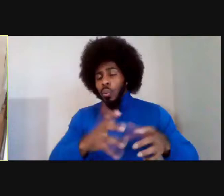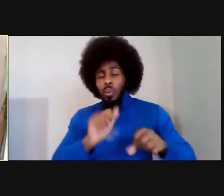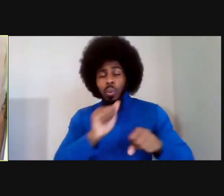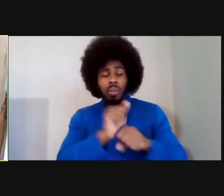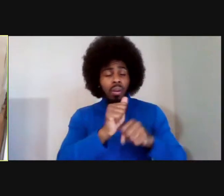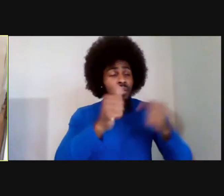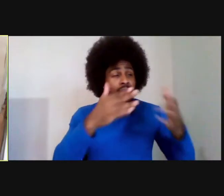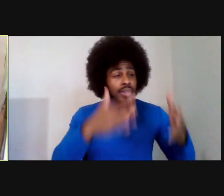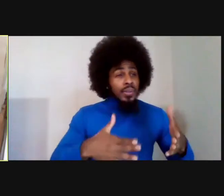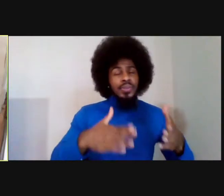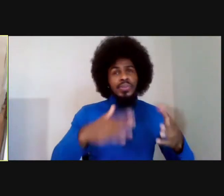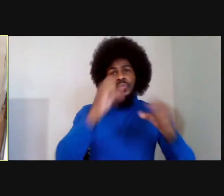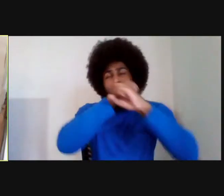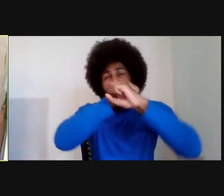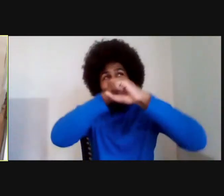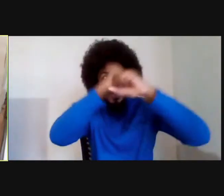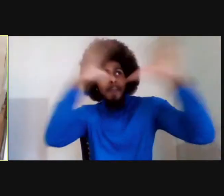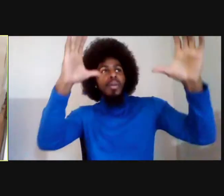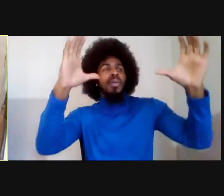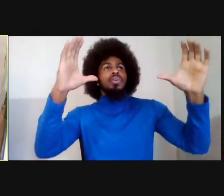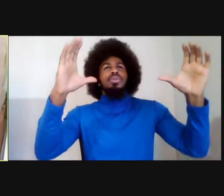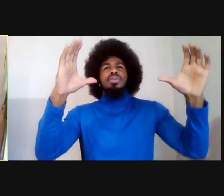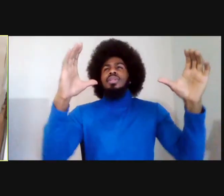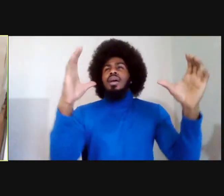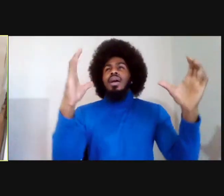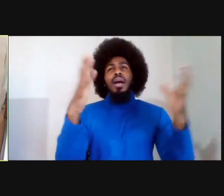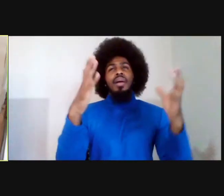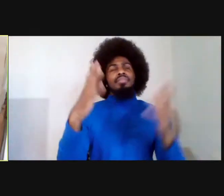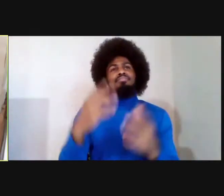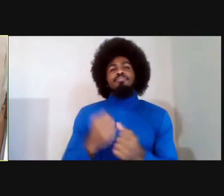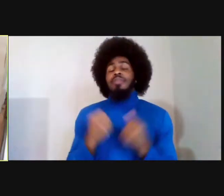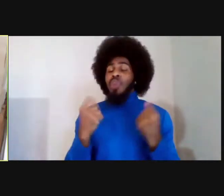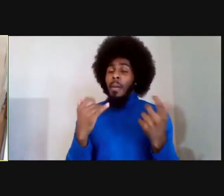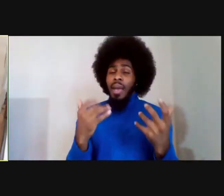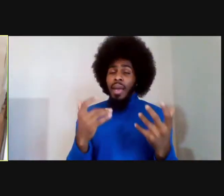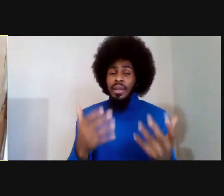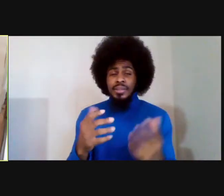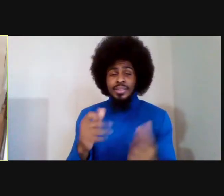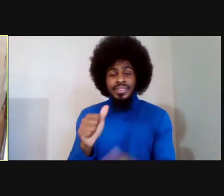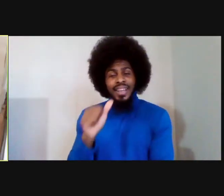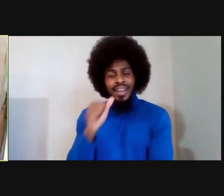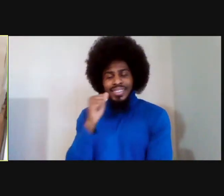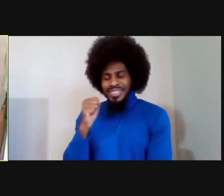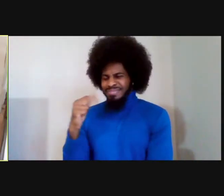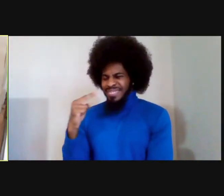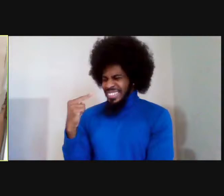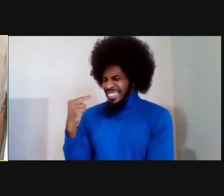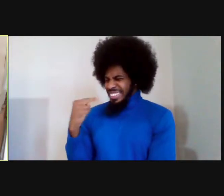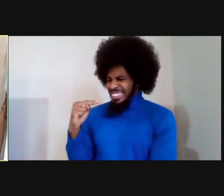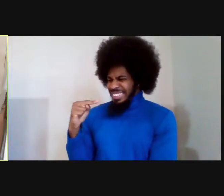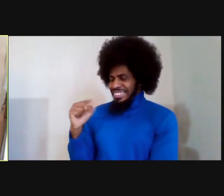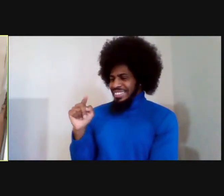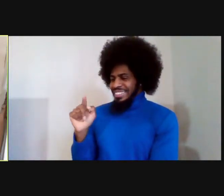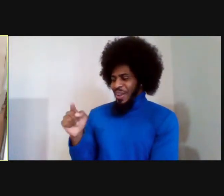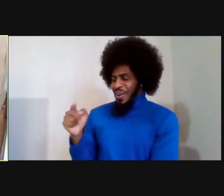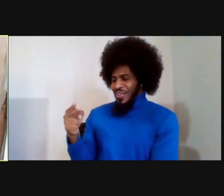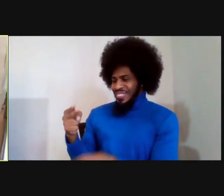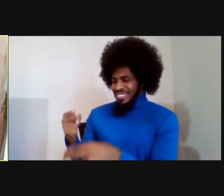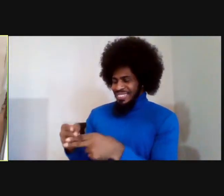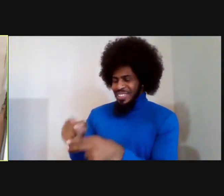dreamers. I'm the auntie, my niece spells it A-U-N-C-T-I-E, of